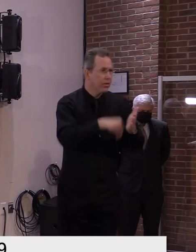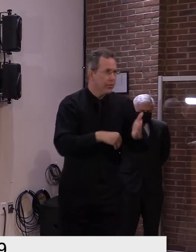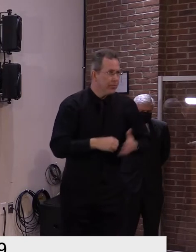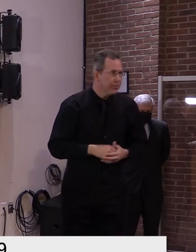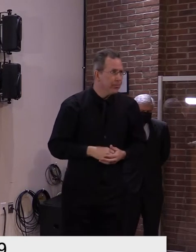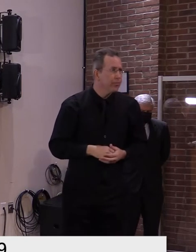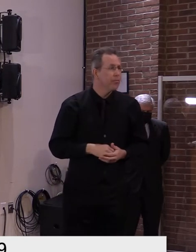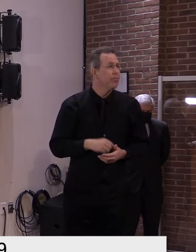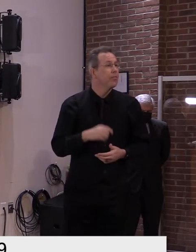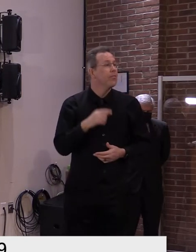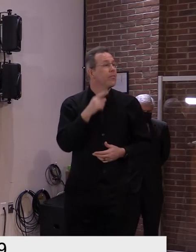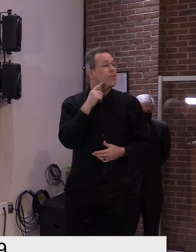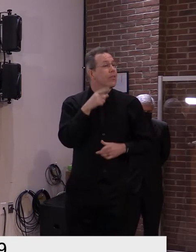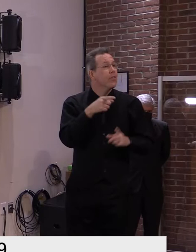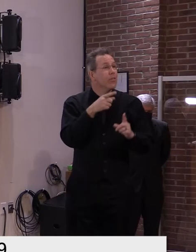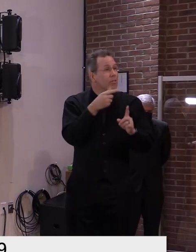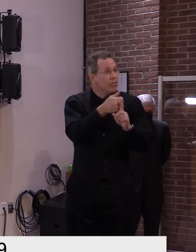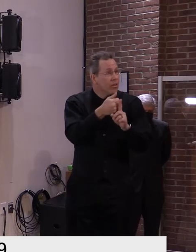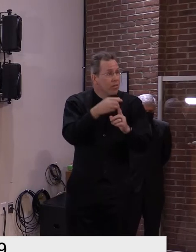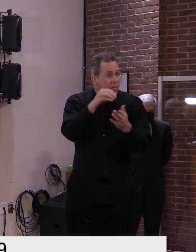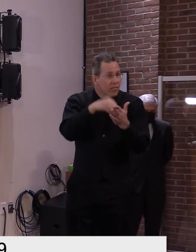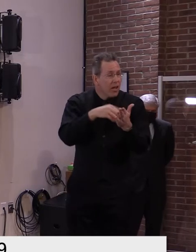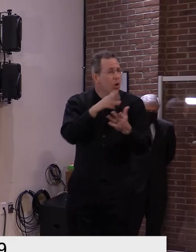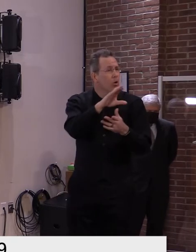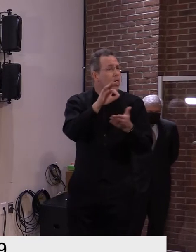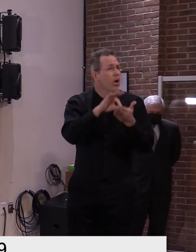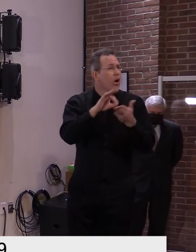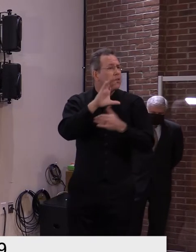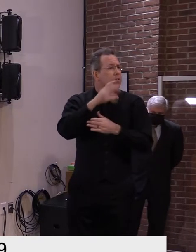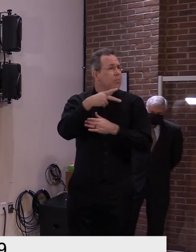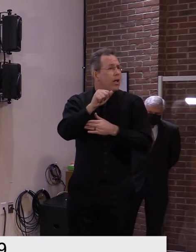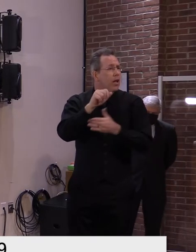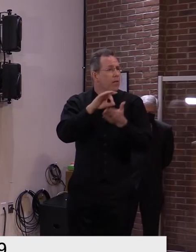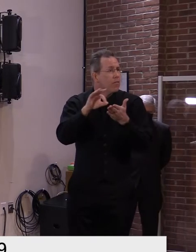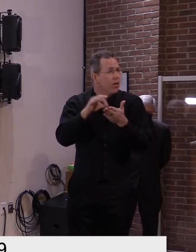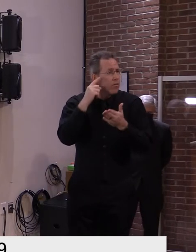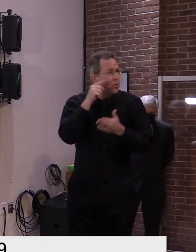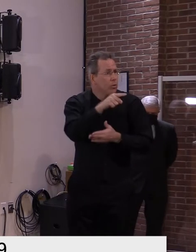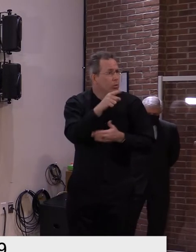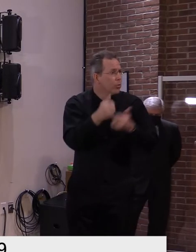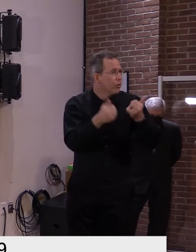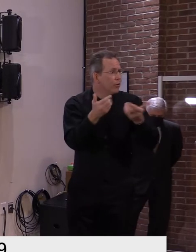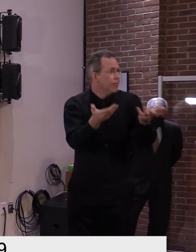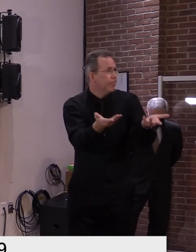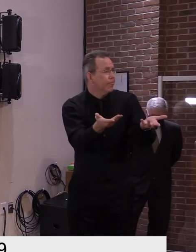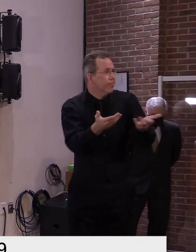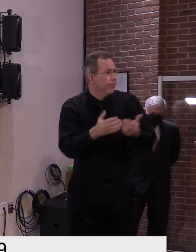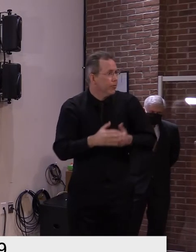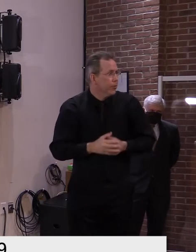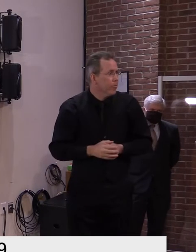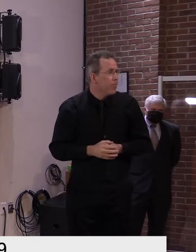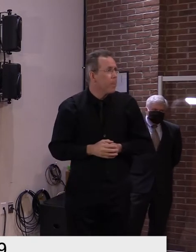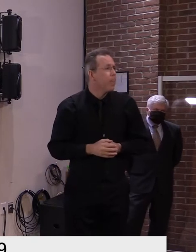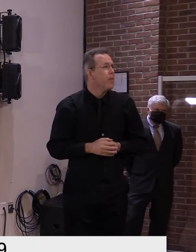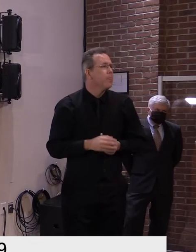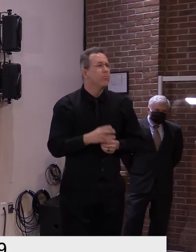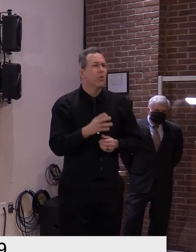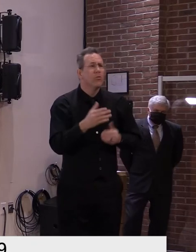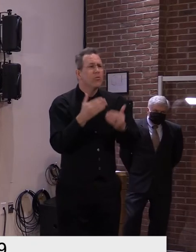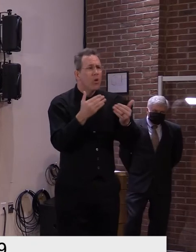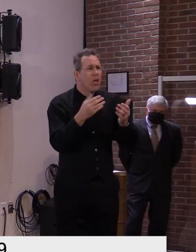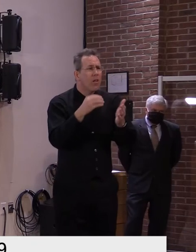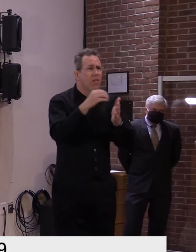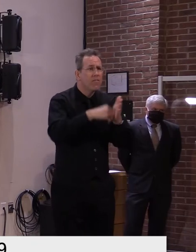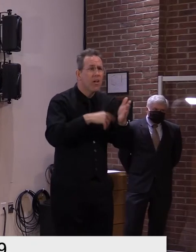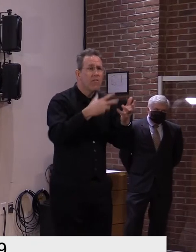uncertain situation right now. Taxpayers can still file if they wish, but if the legislature ultimately decides